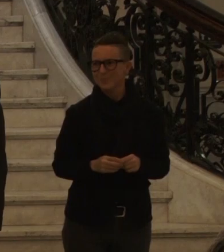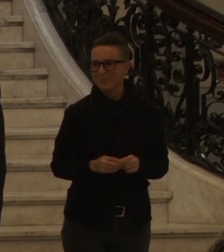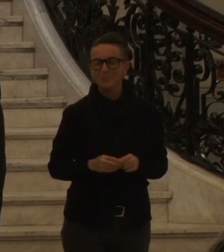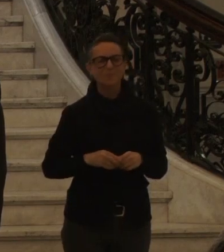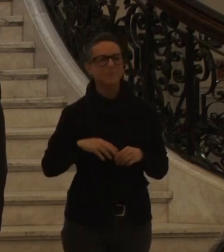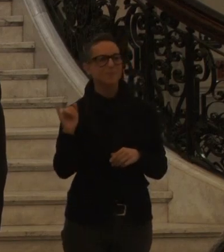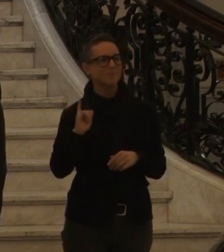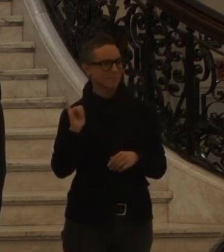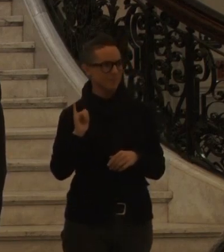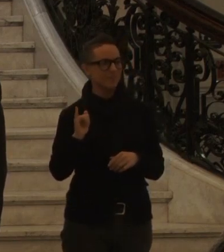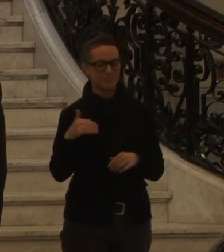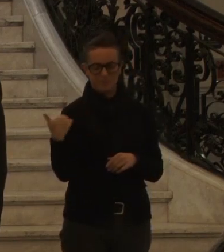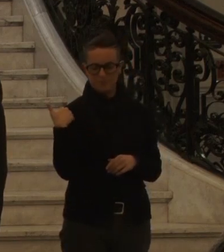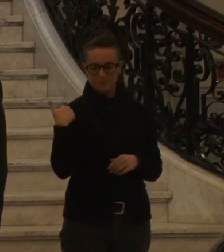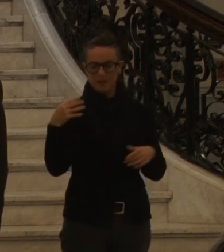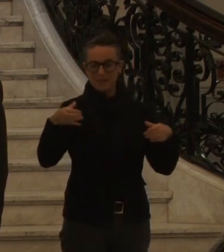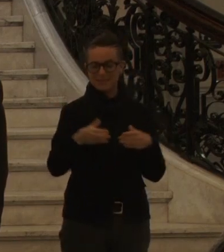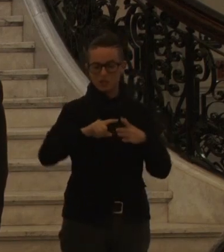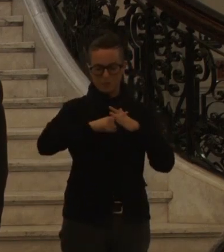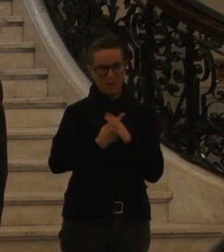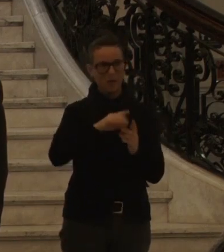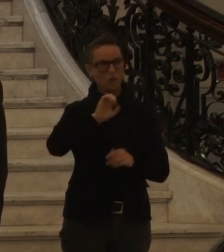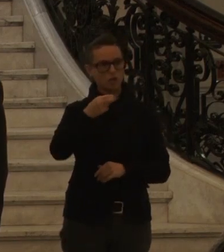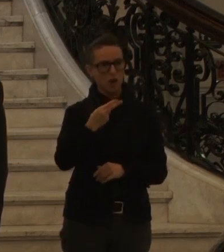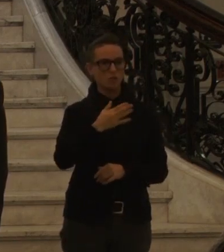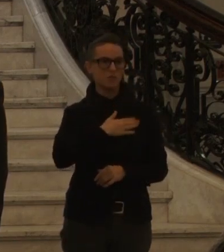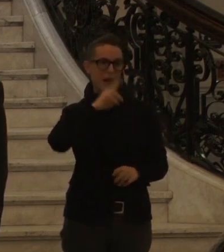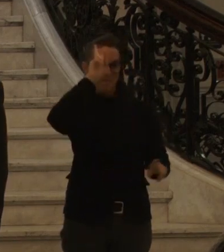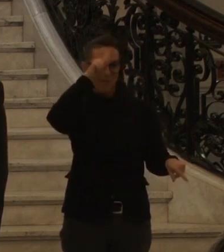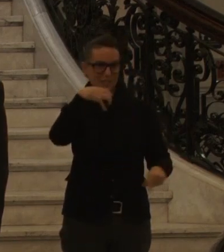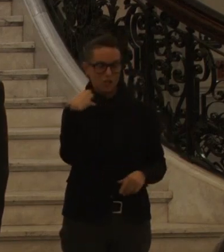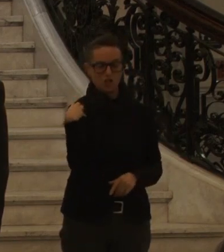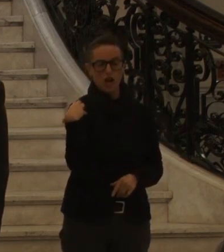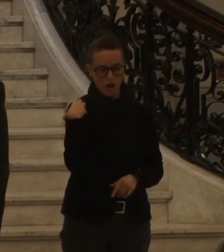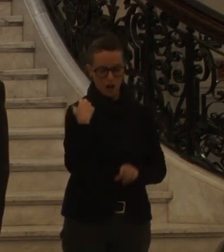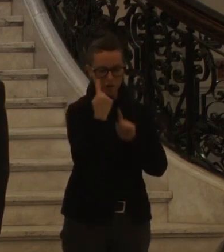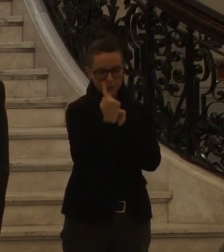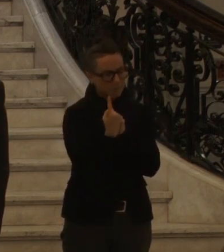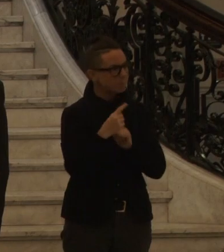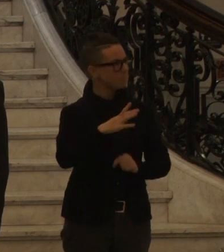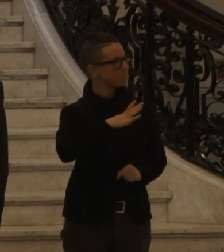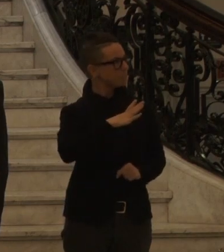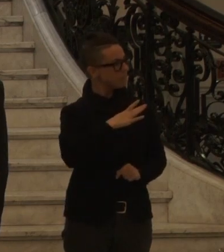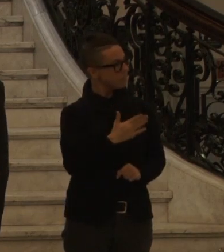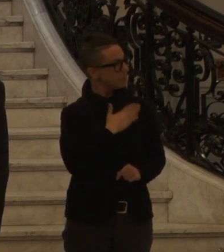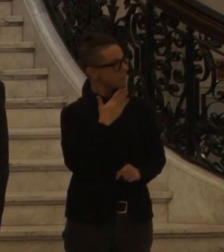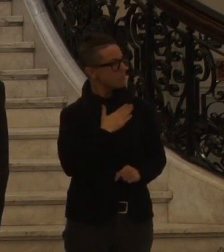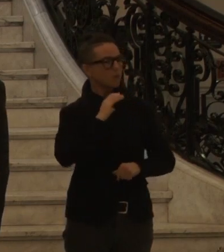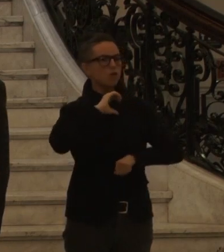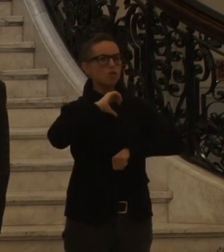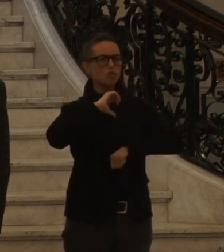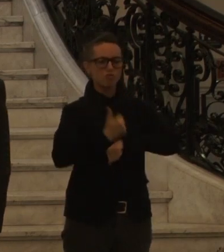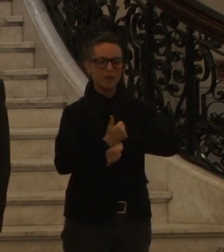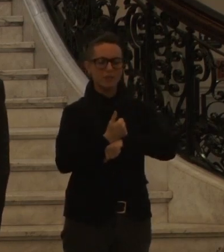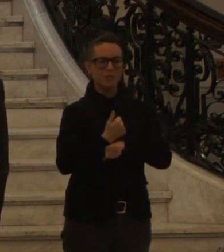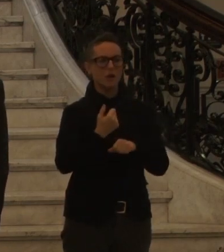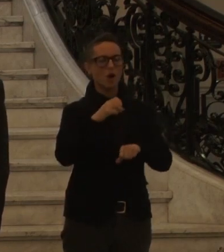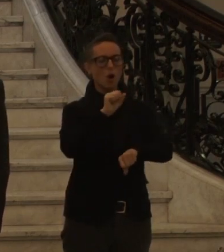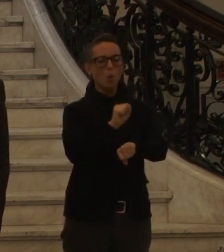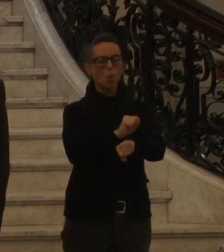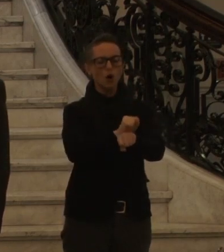And when the session began and Josh was my vice chair, he came forward and said that he would like to create something called a